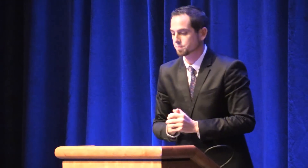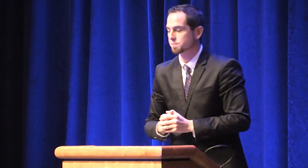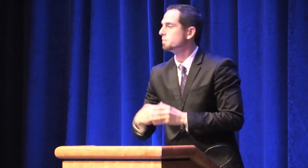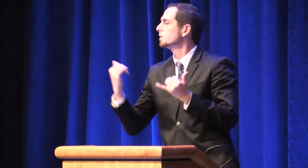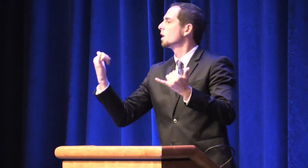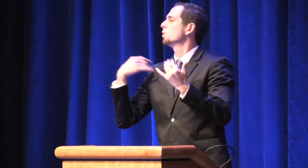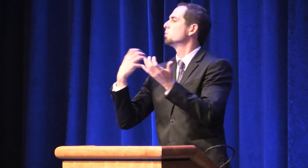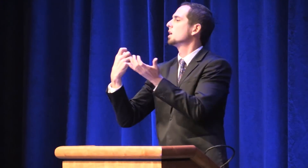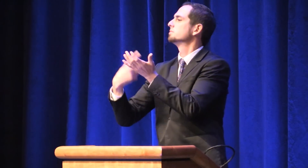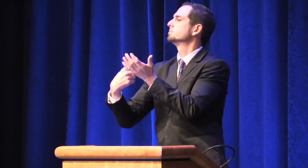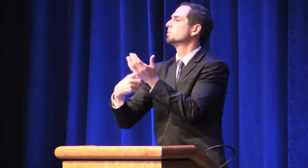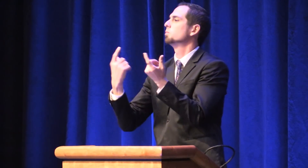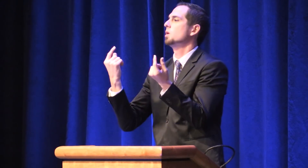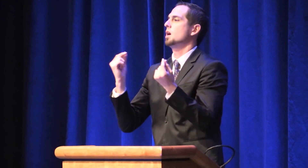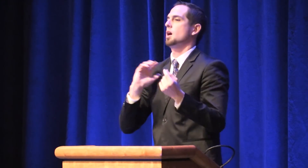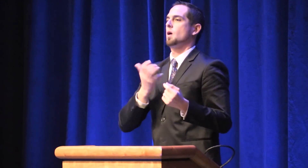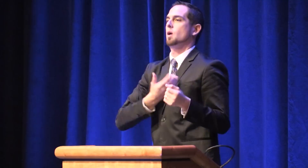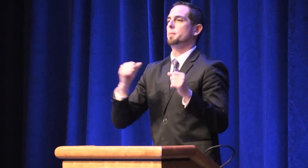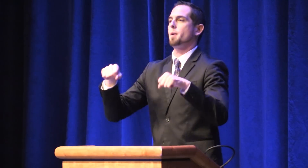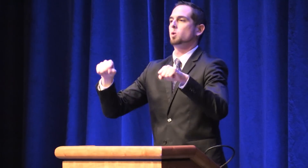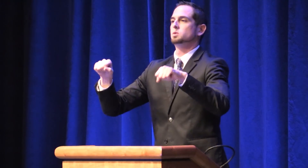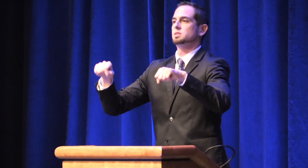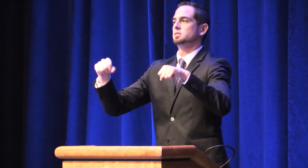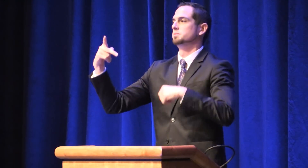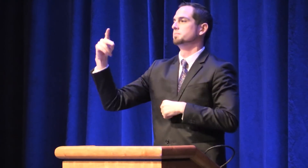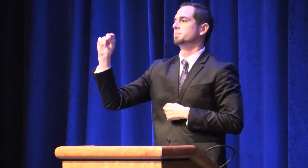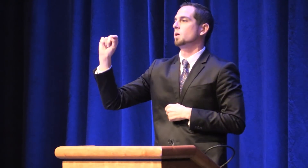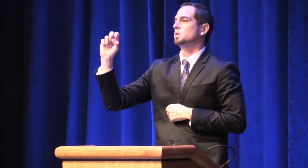We're seeing the planting of the seeds.